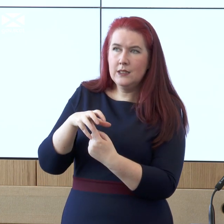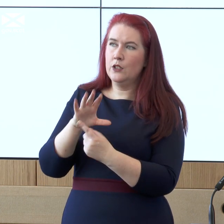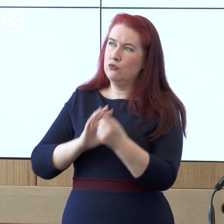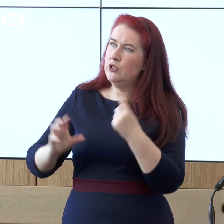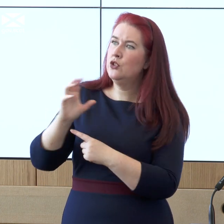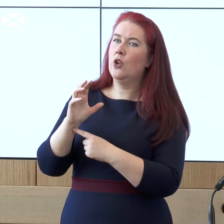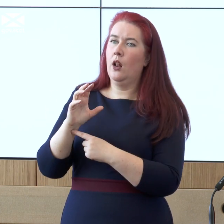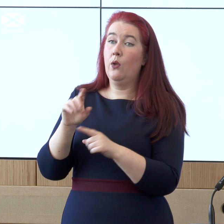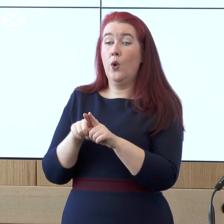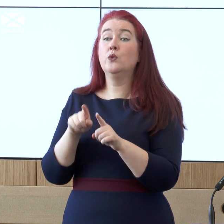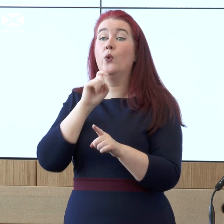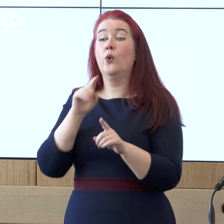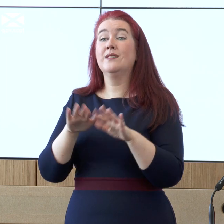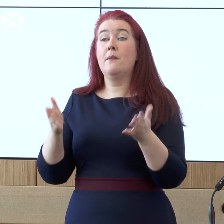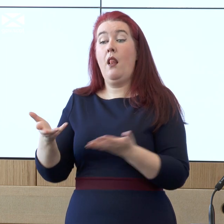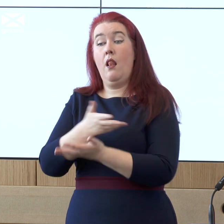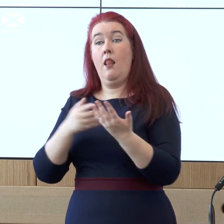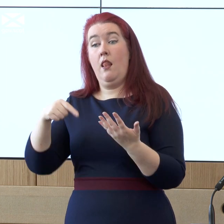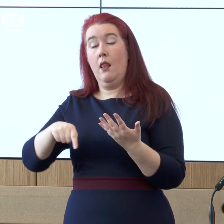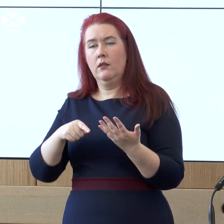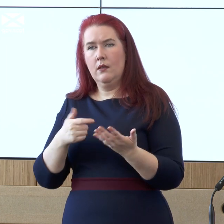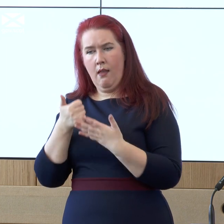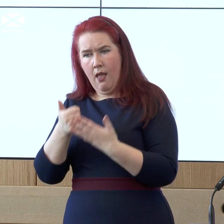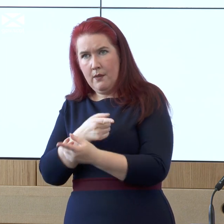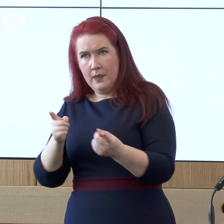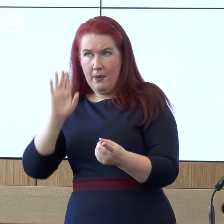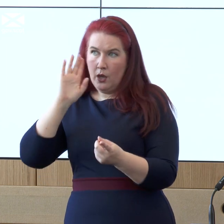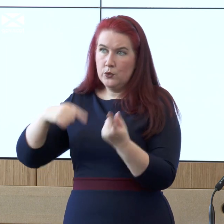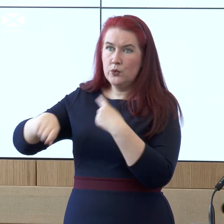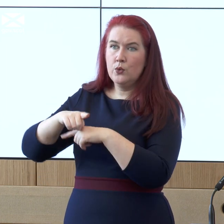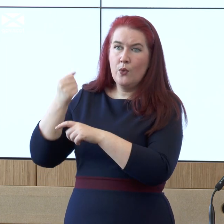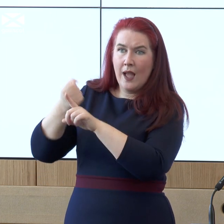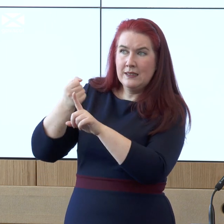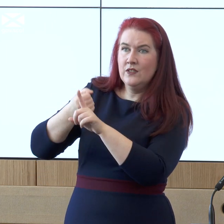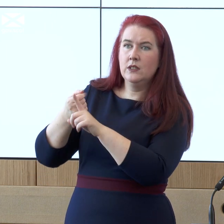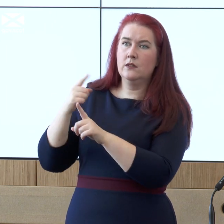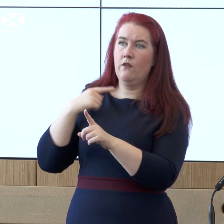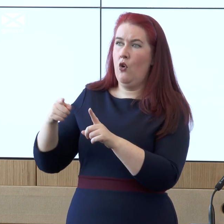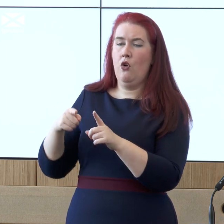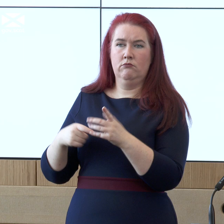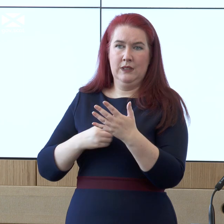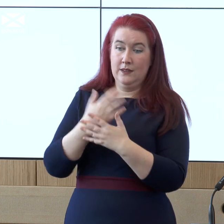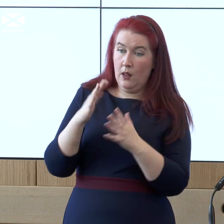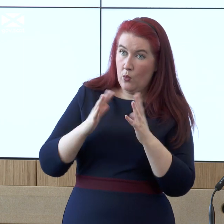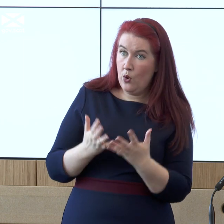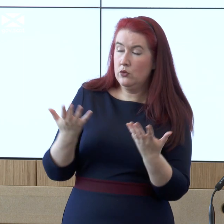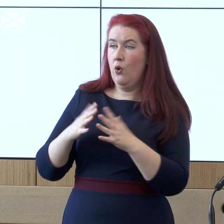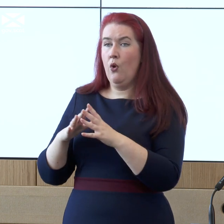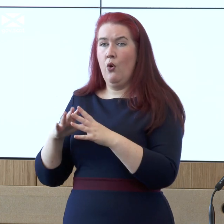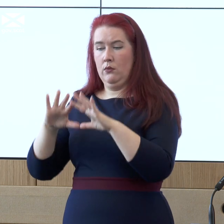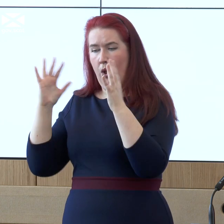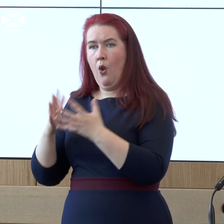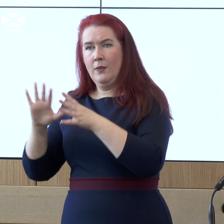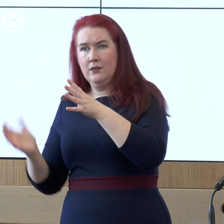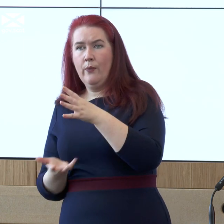those around the negotiating table listen to activists in the developed world and from the global south. And we'll work to ensure that